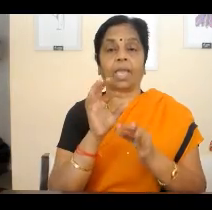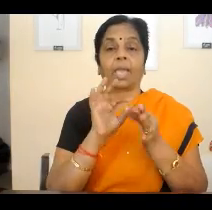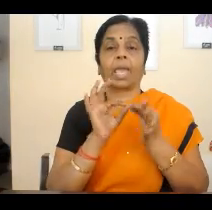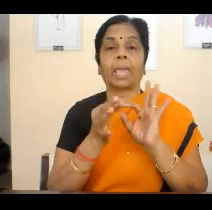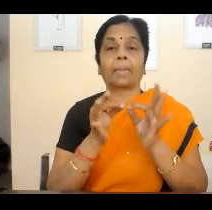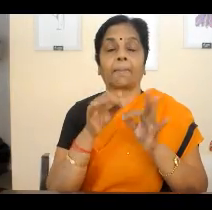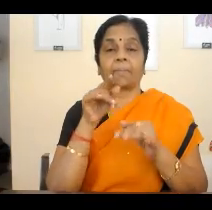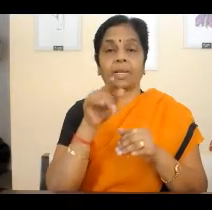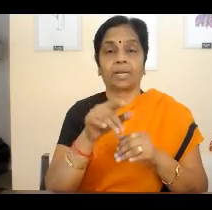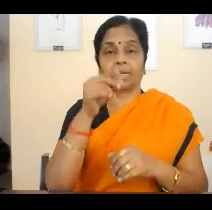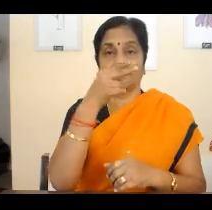and subtitles.